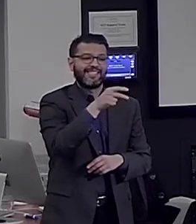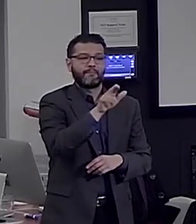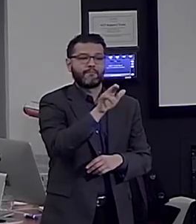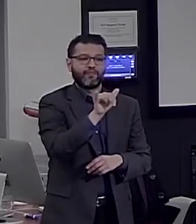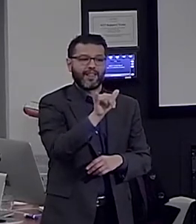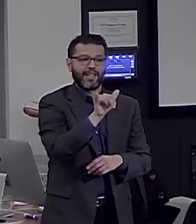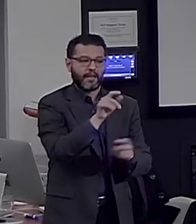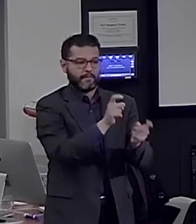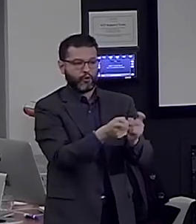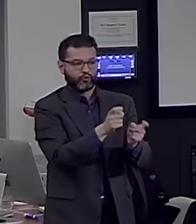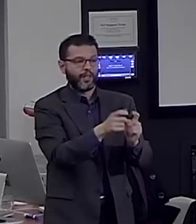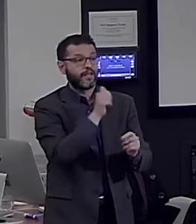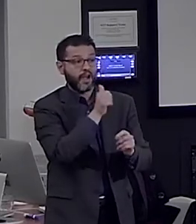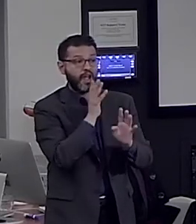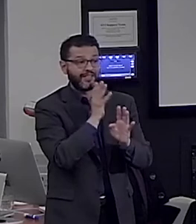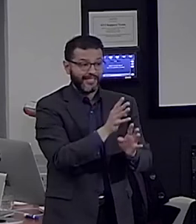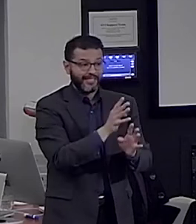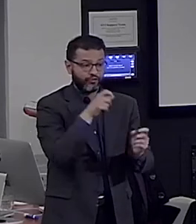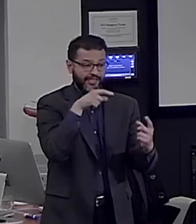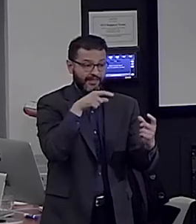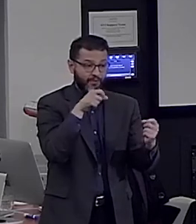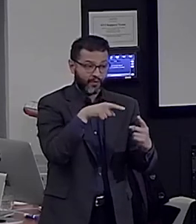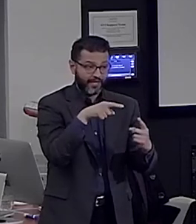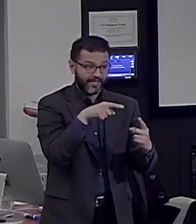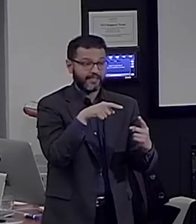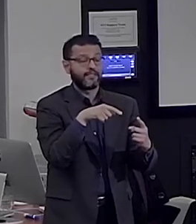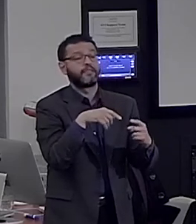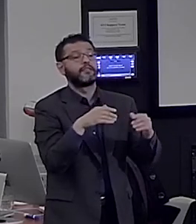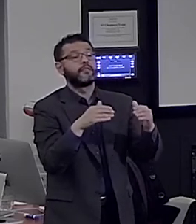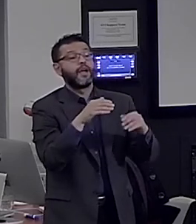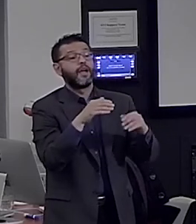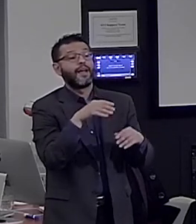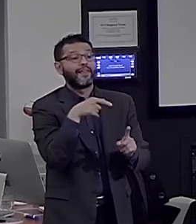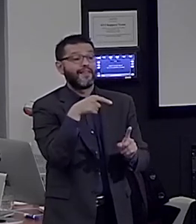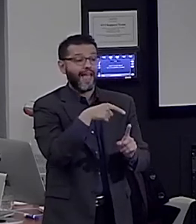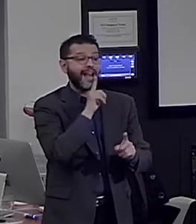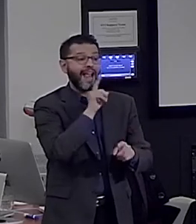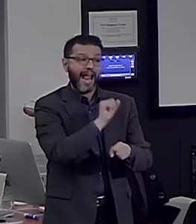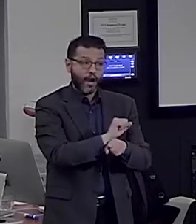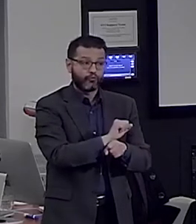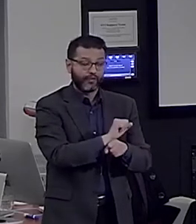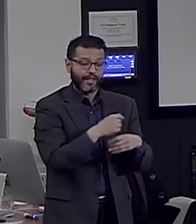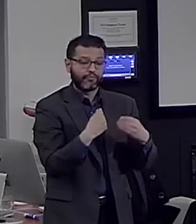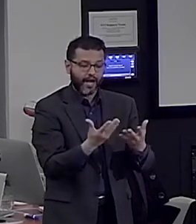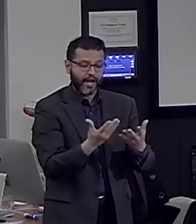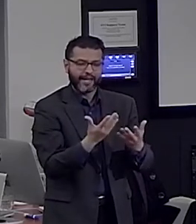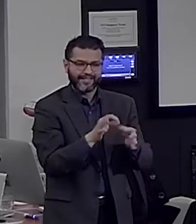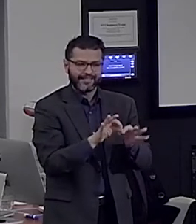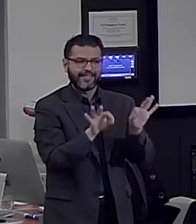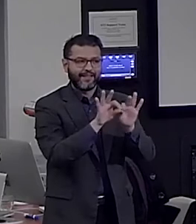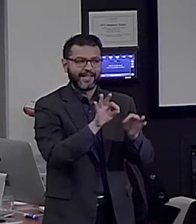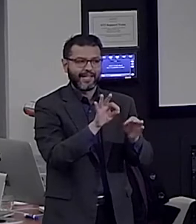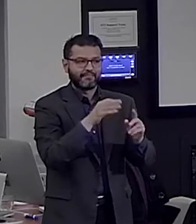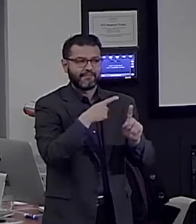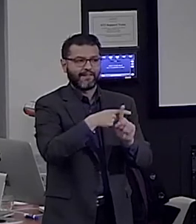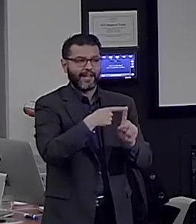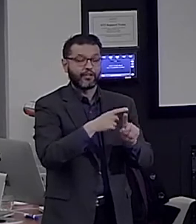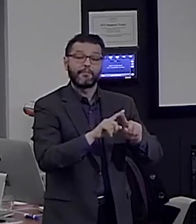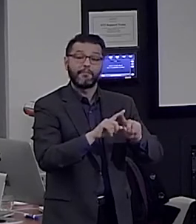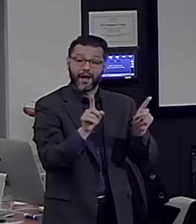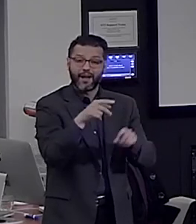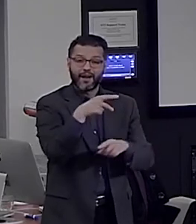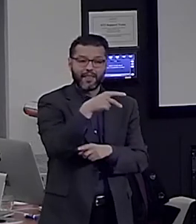stimuli impacted acoustic mapping active experience conferred a significant advantage but the passive also did something